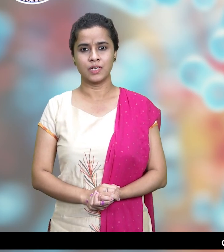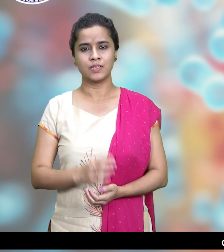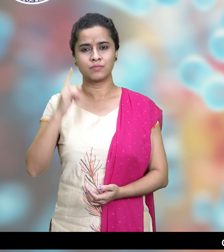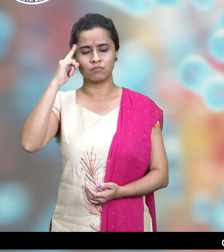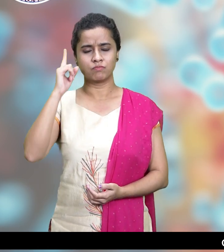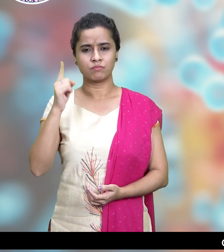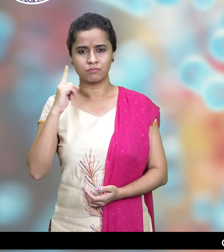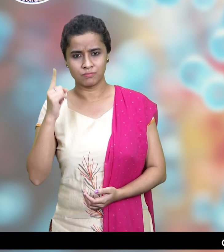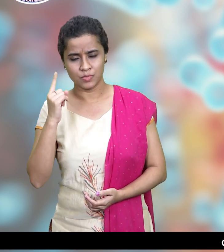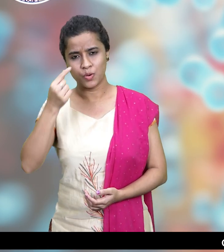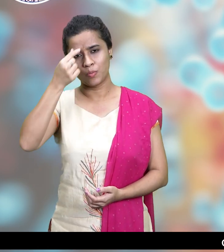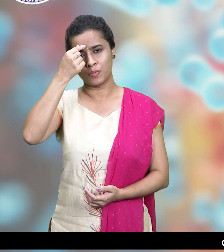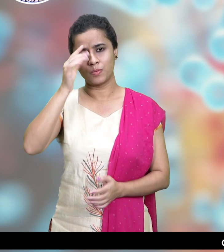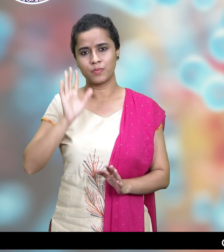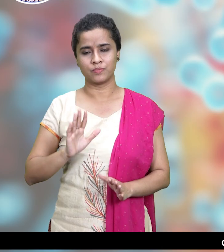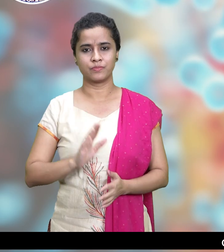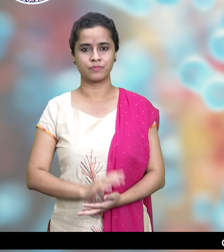unconsciousness.